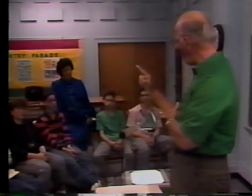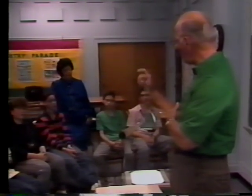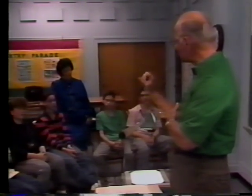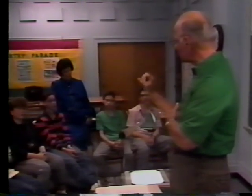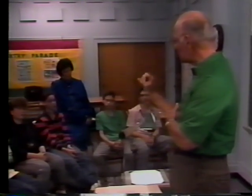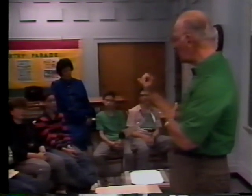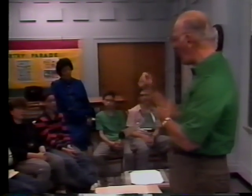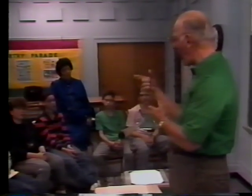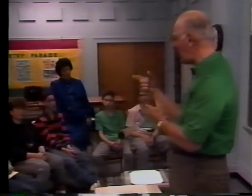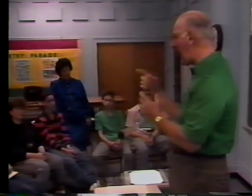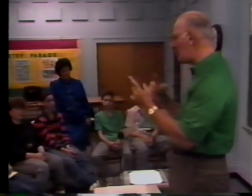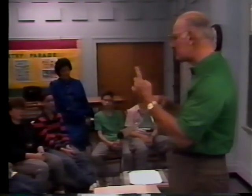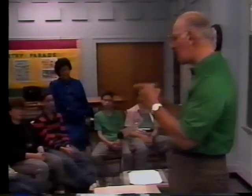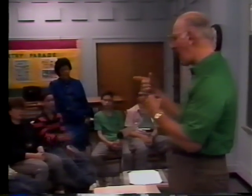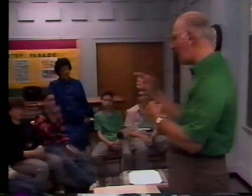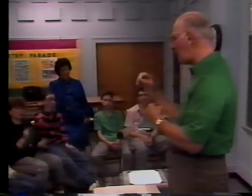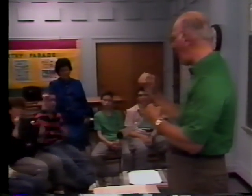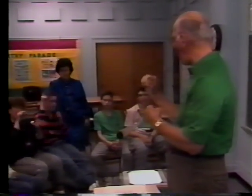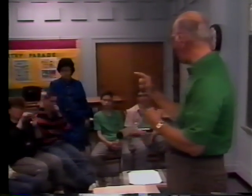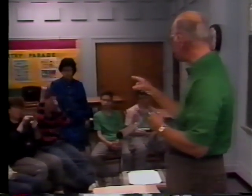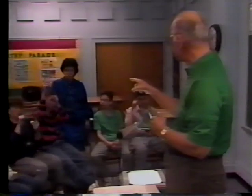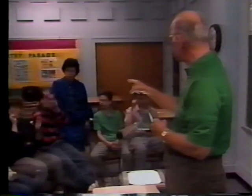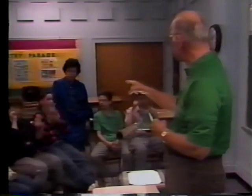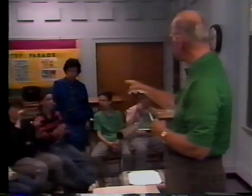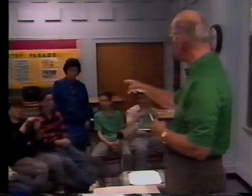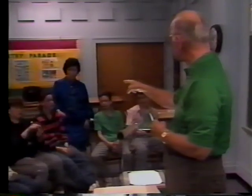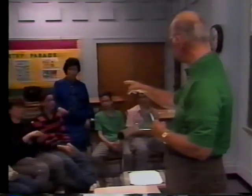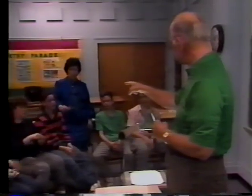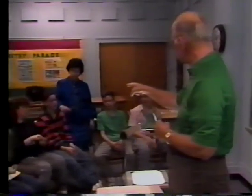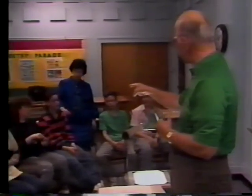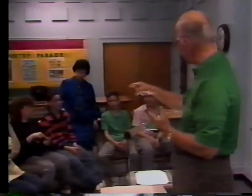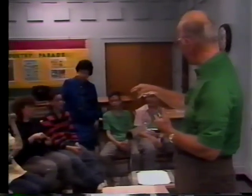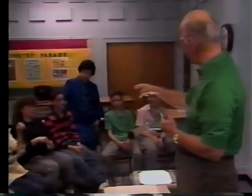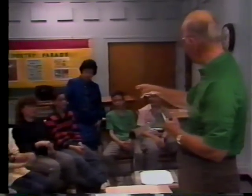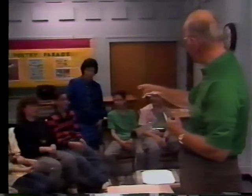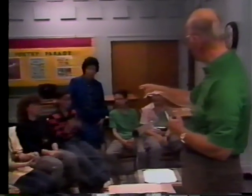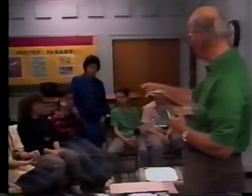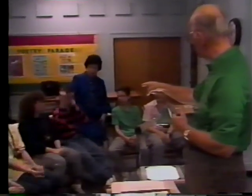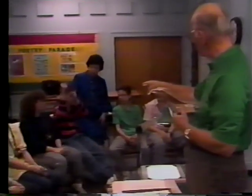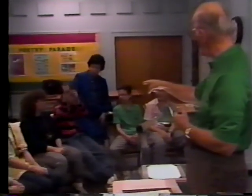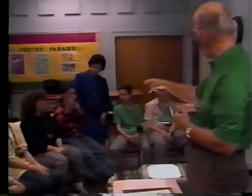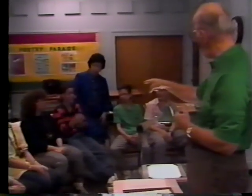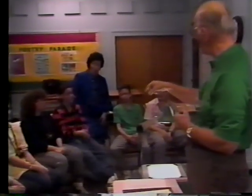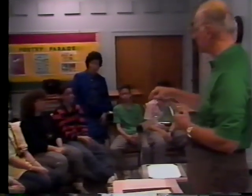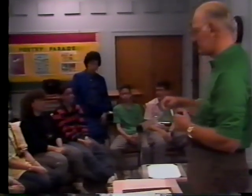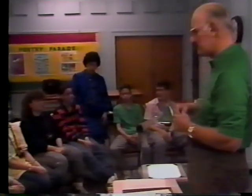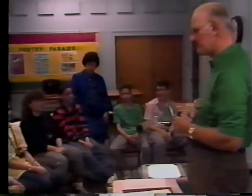Goals. What, how you sign the goals? Again, goals.